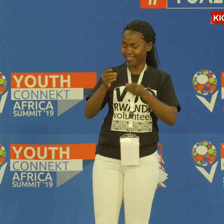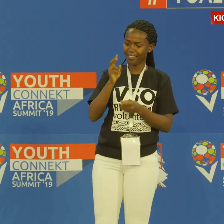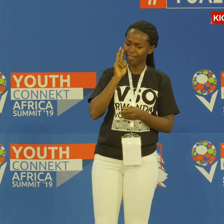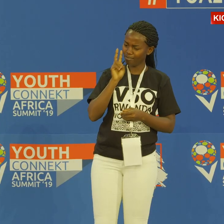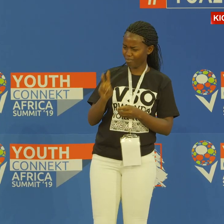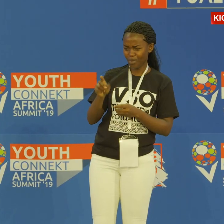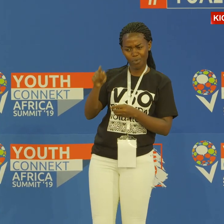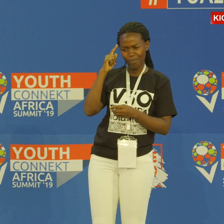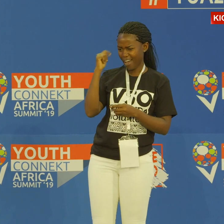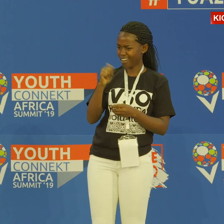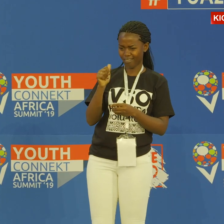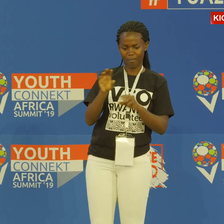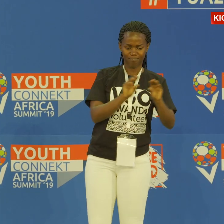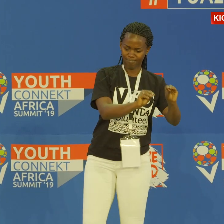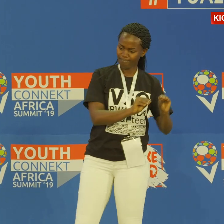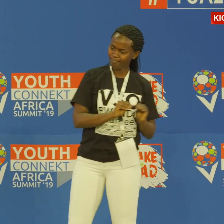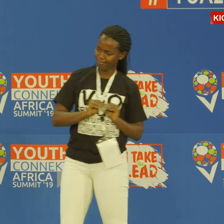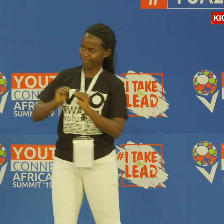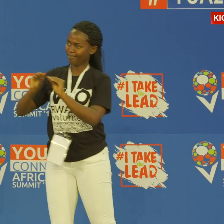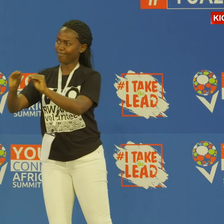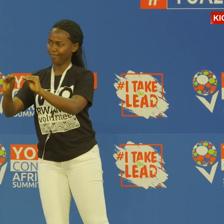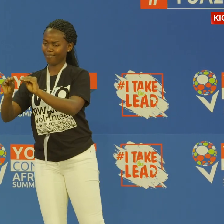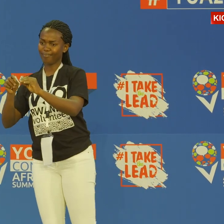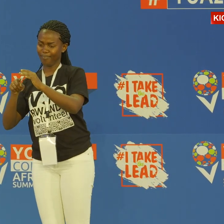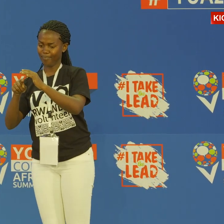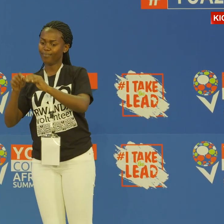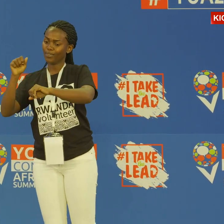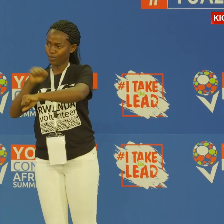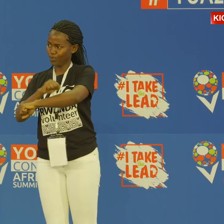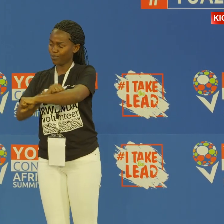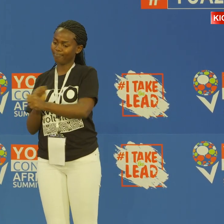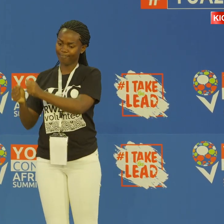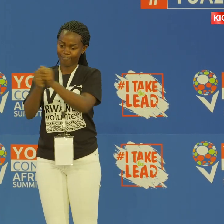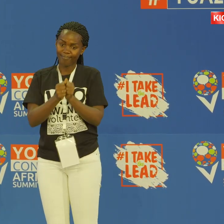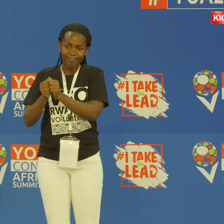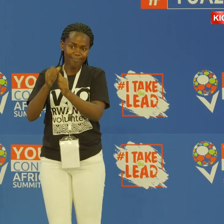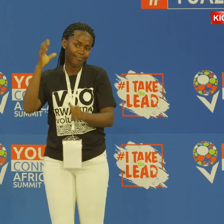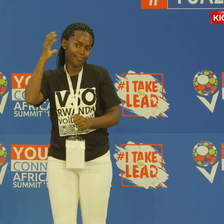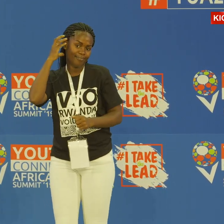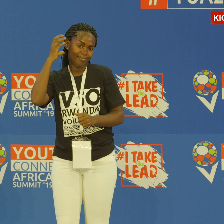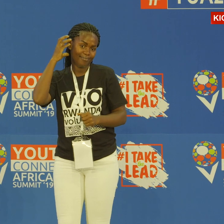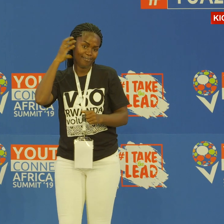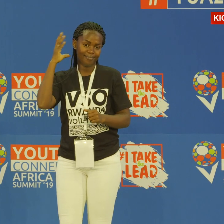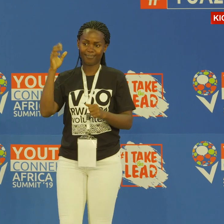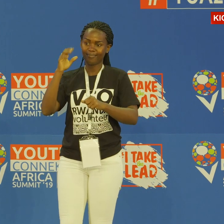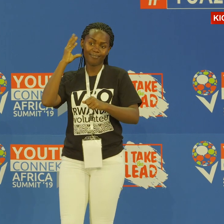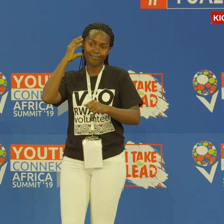After 1 year there, the director realized that it's better we move to a school with